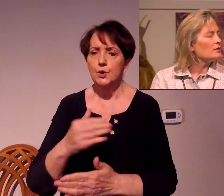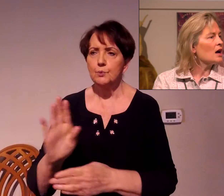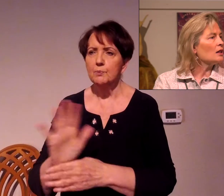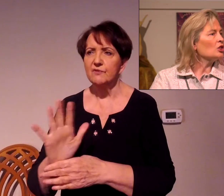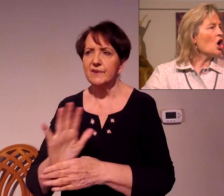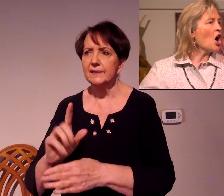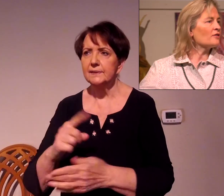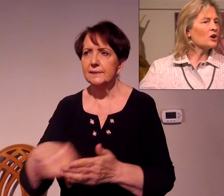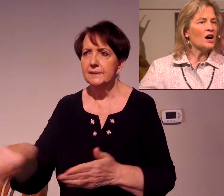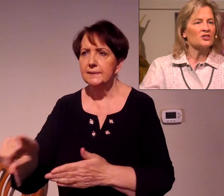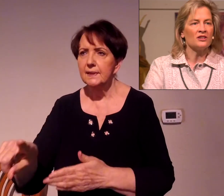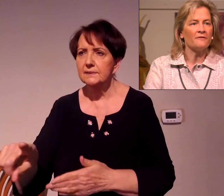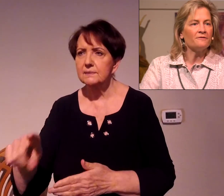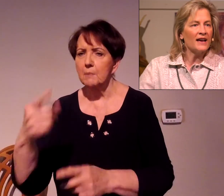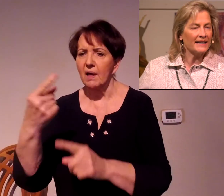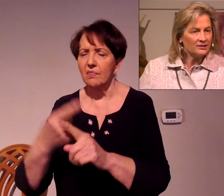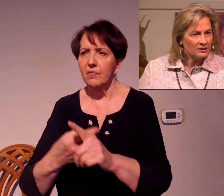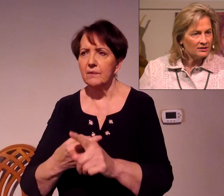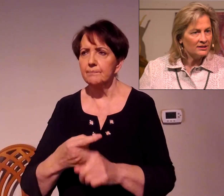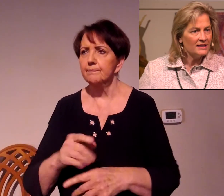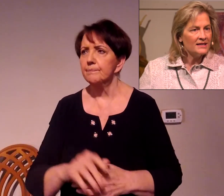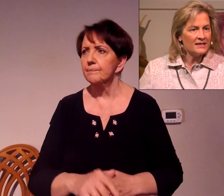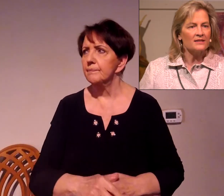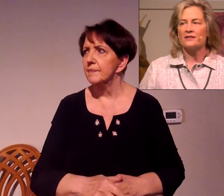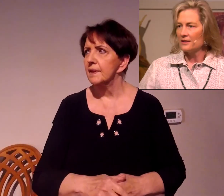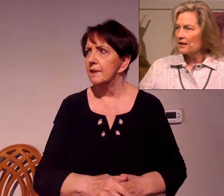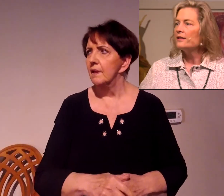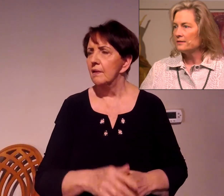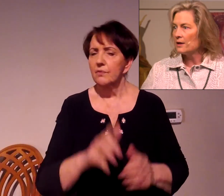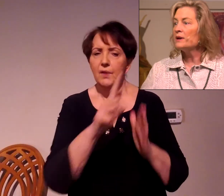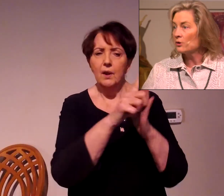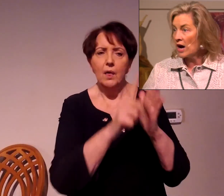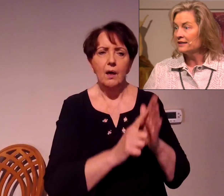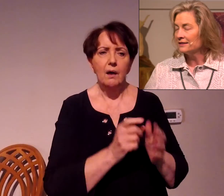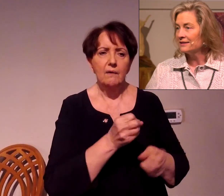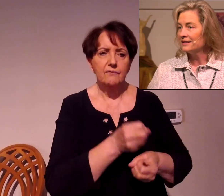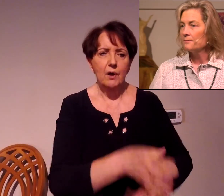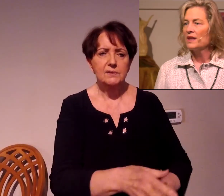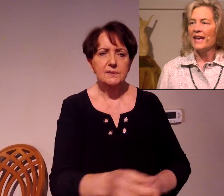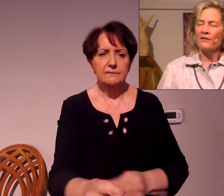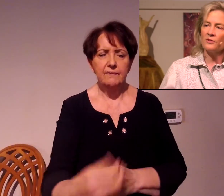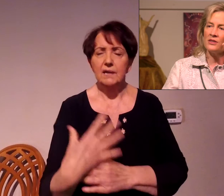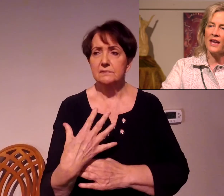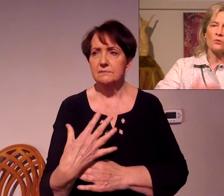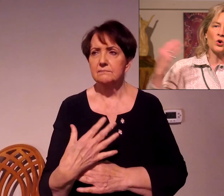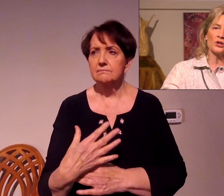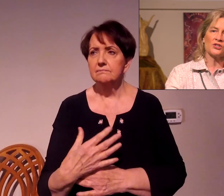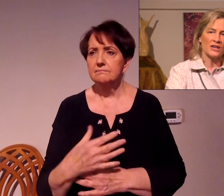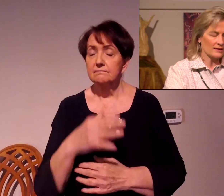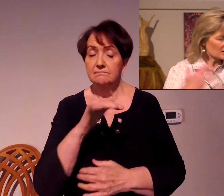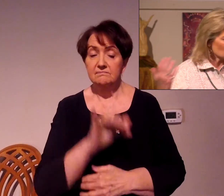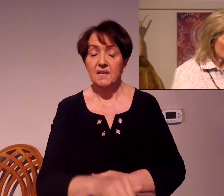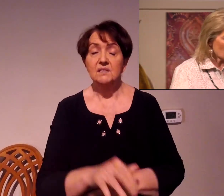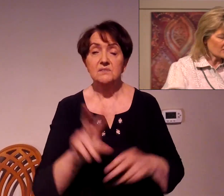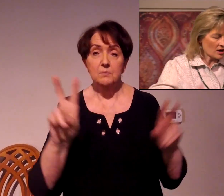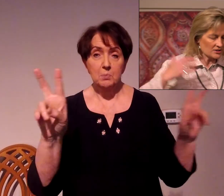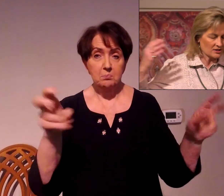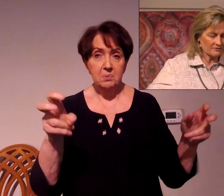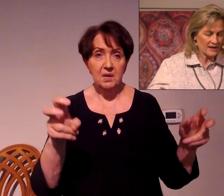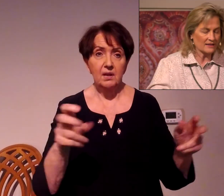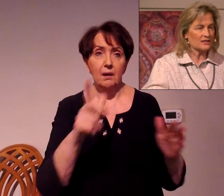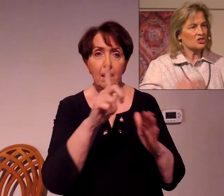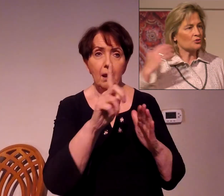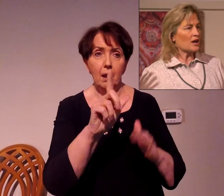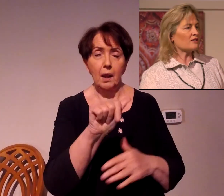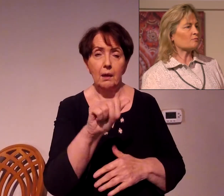But the law of cause and effect is the big one. Everything works in this law of cause